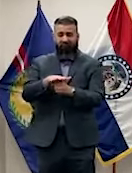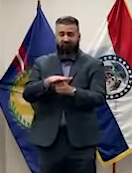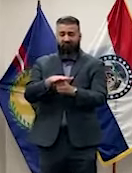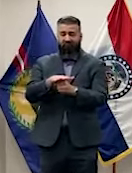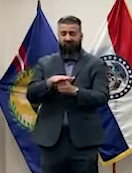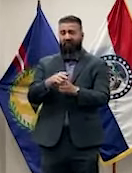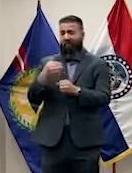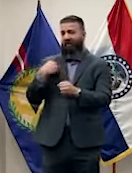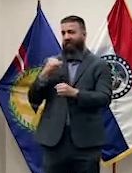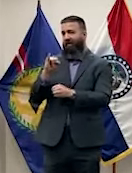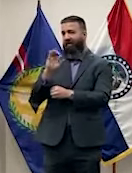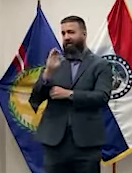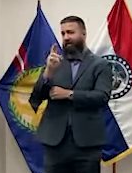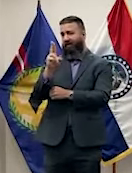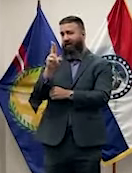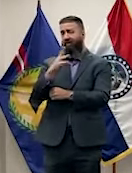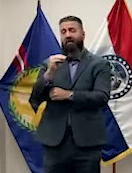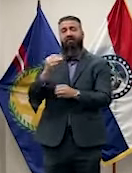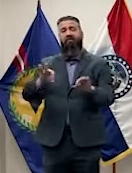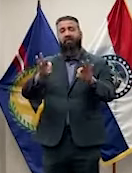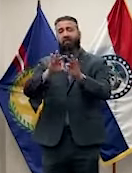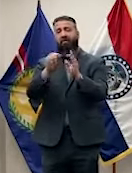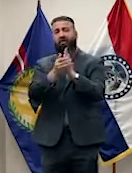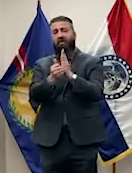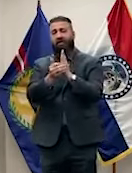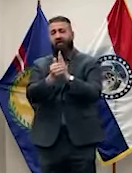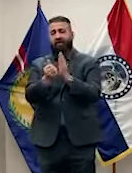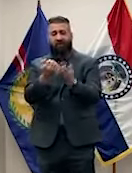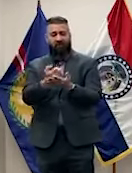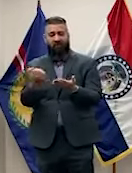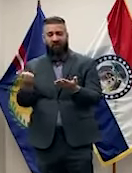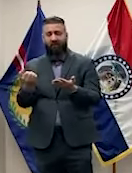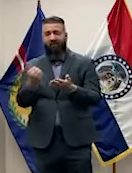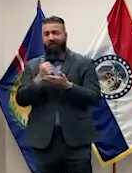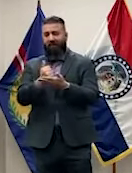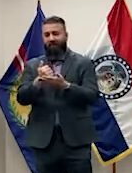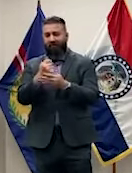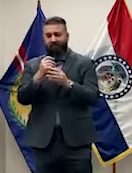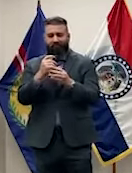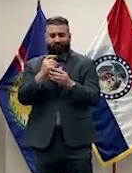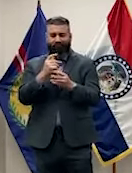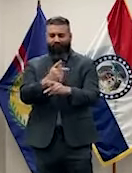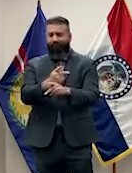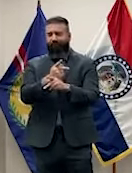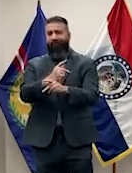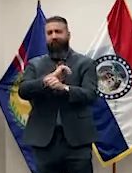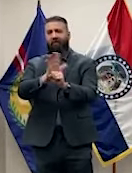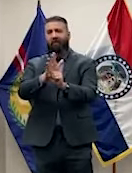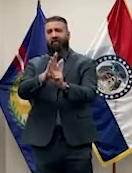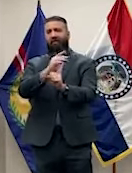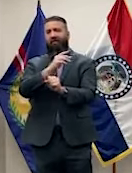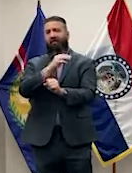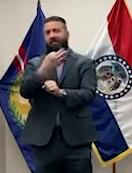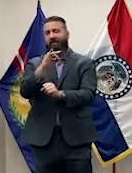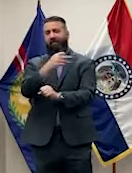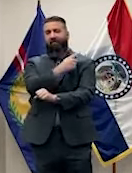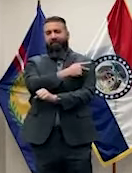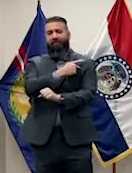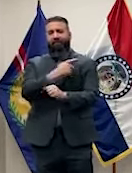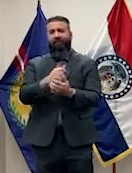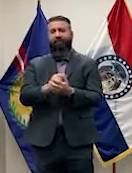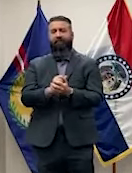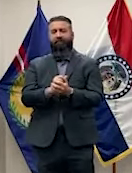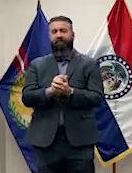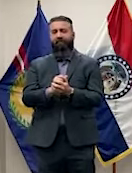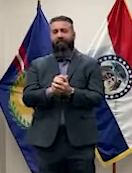critical care skills and equipment needed to treat a very sick COVID-19 patient. Our hospitals continue